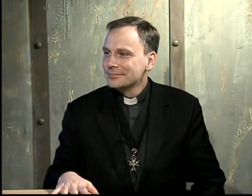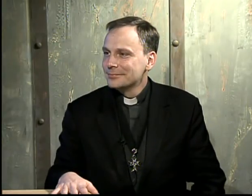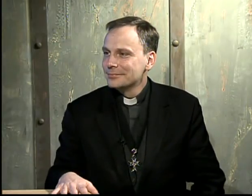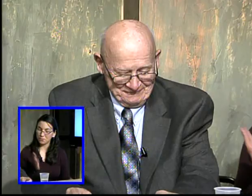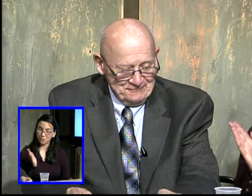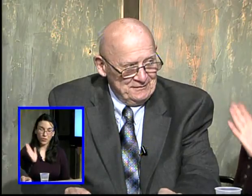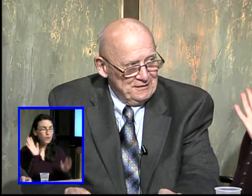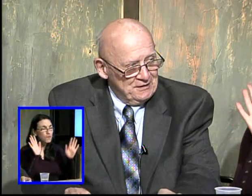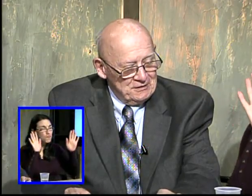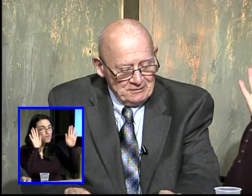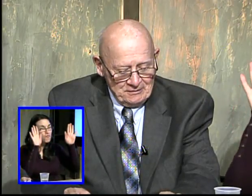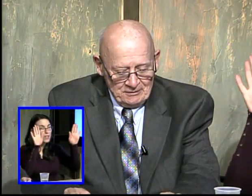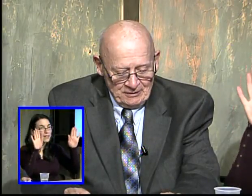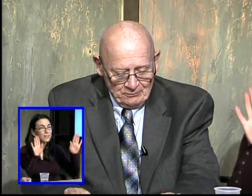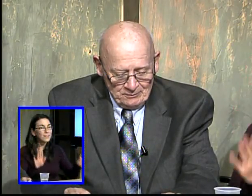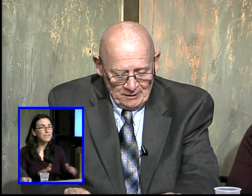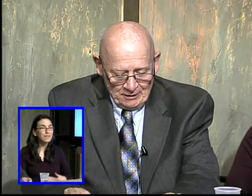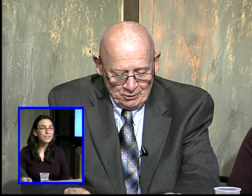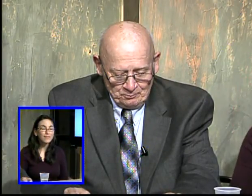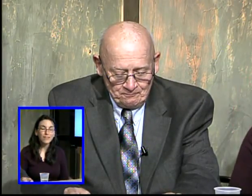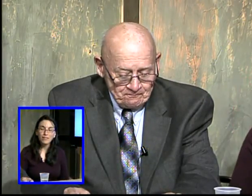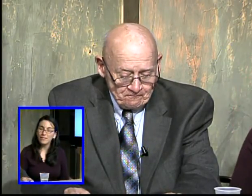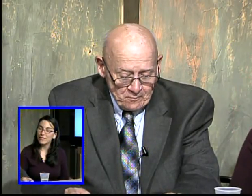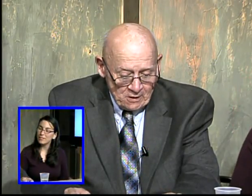addition. Now,